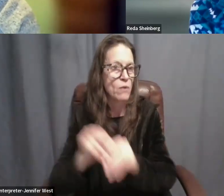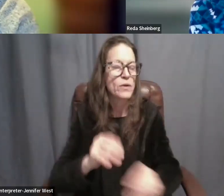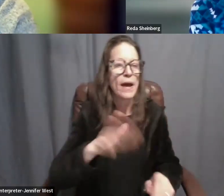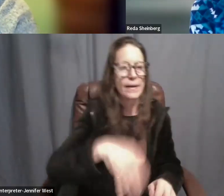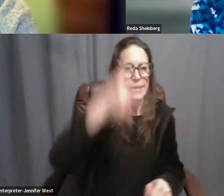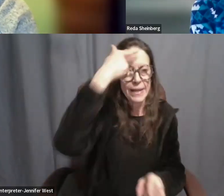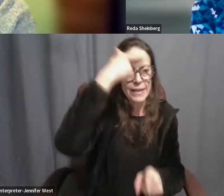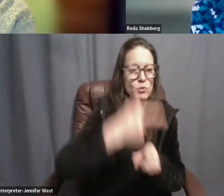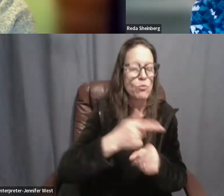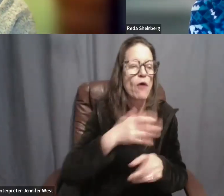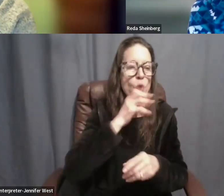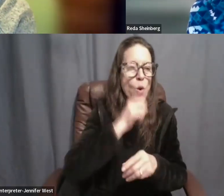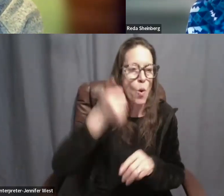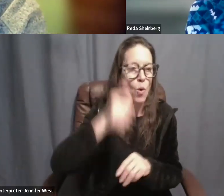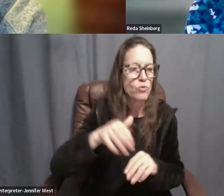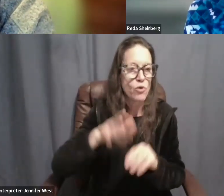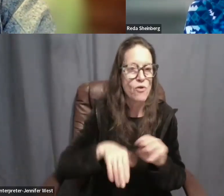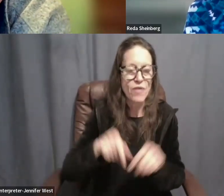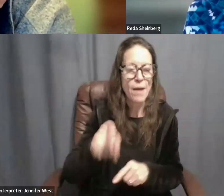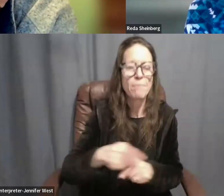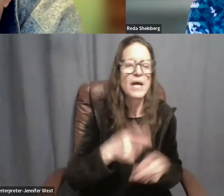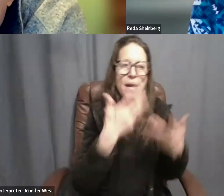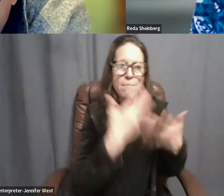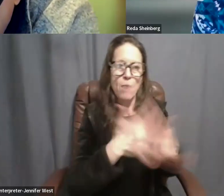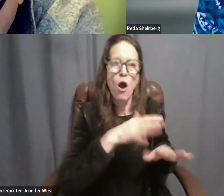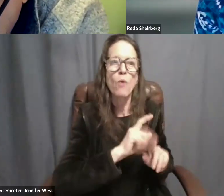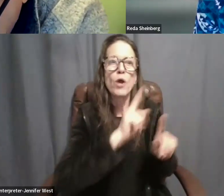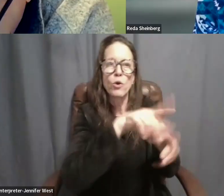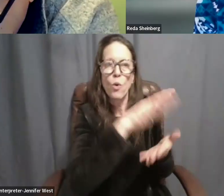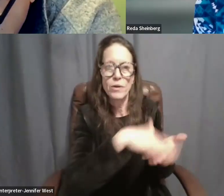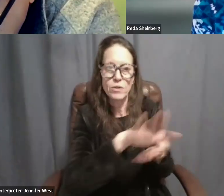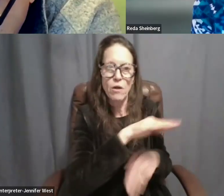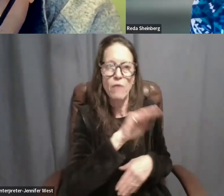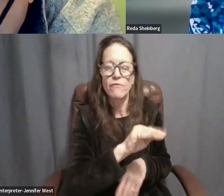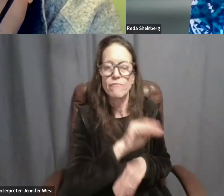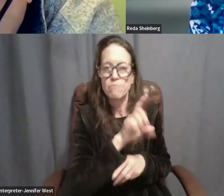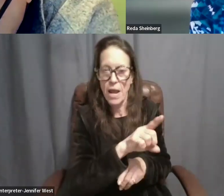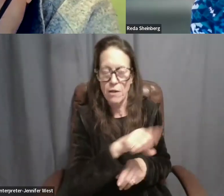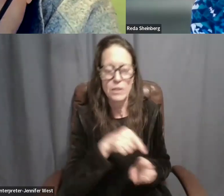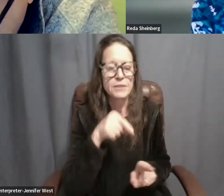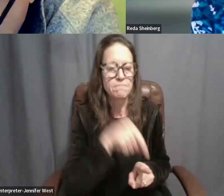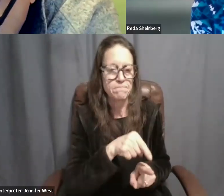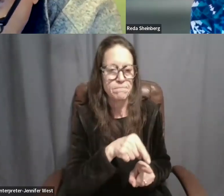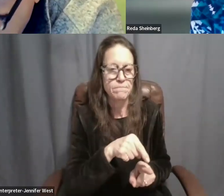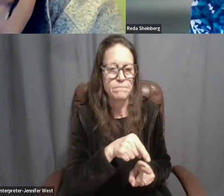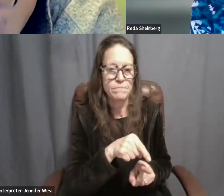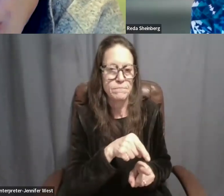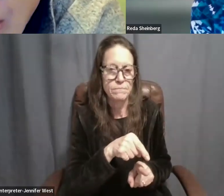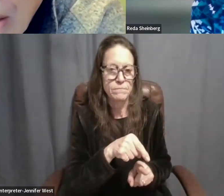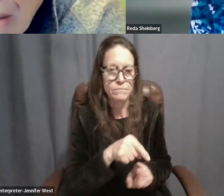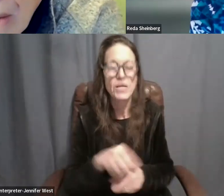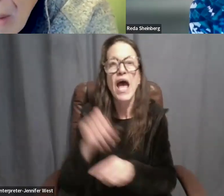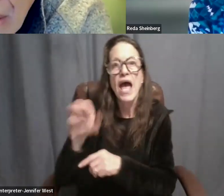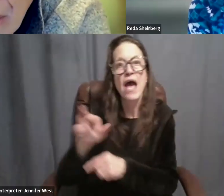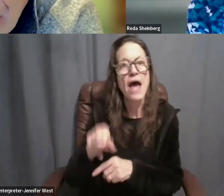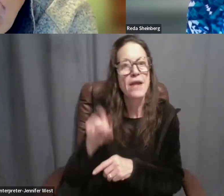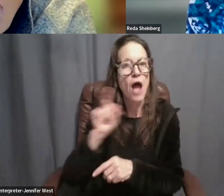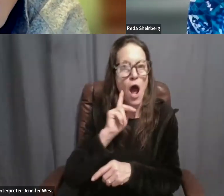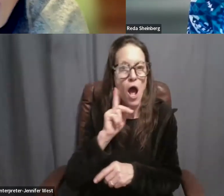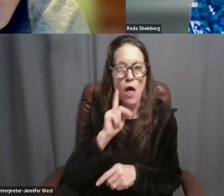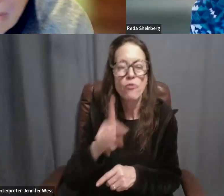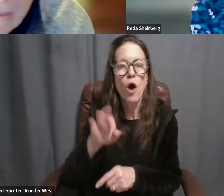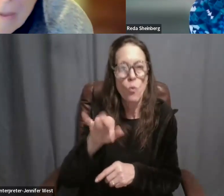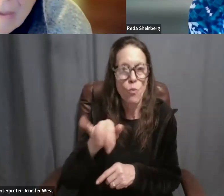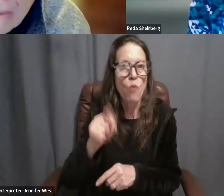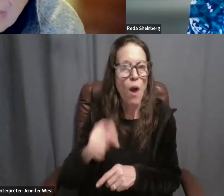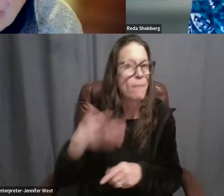years older than him, was already going to college at University of Maryland, and Robert really did want to get out. I was a little more nervous